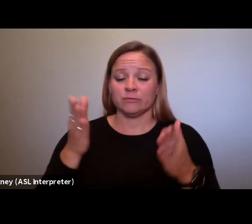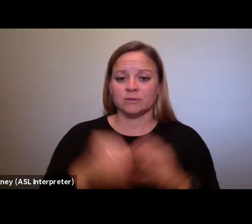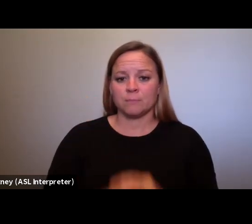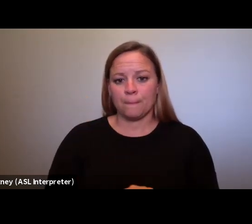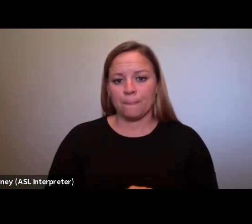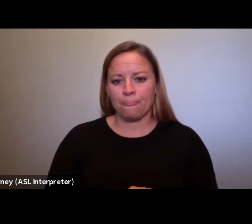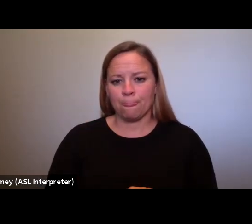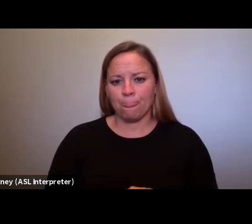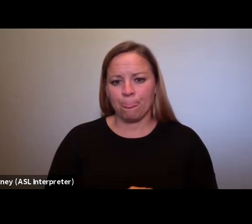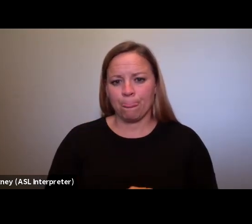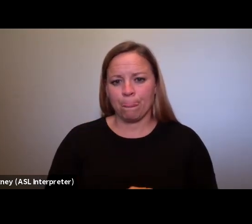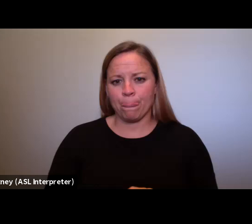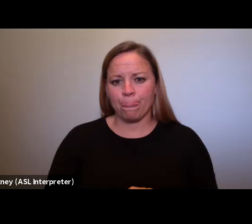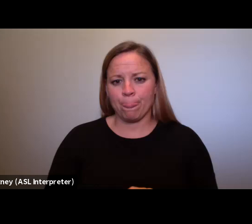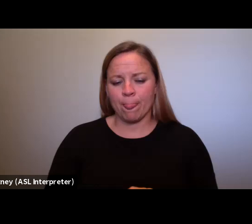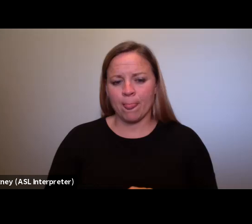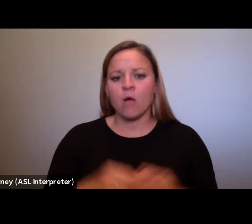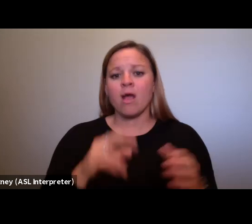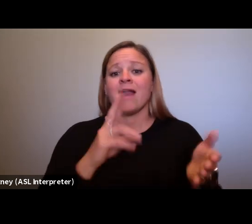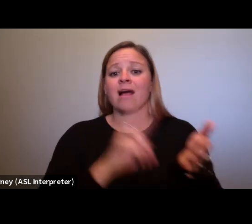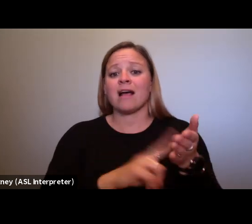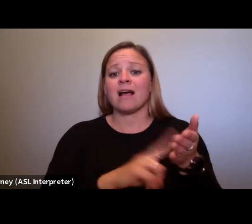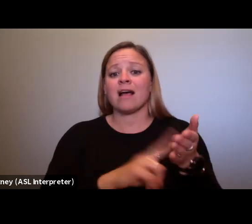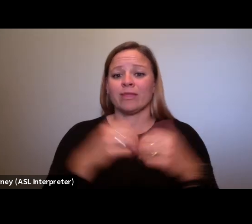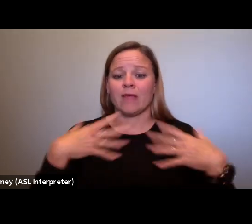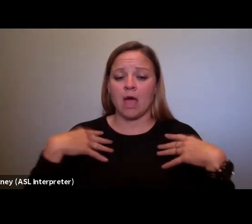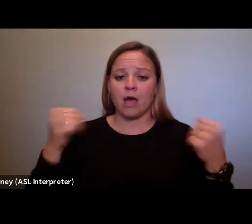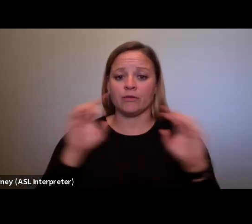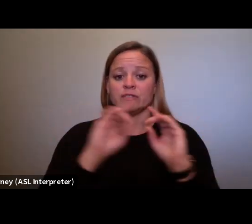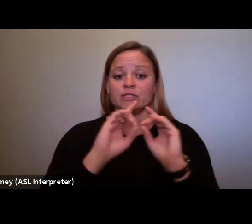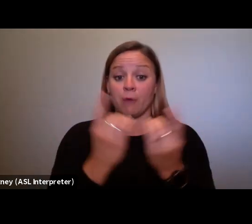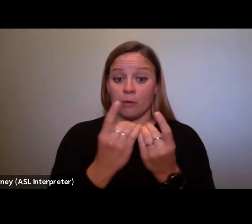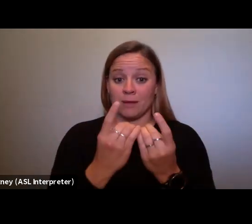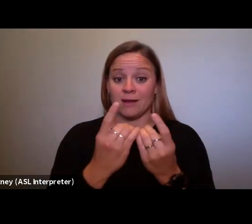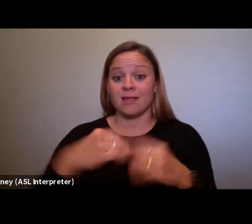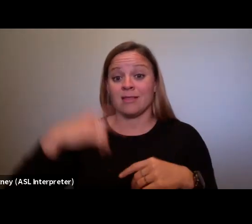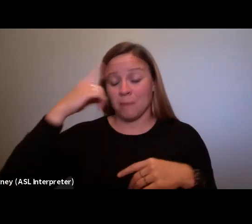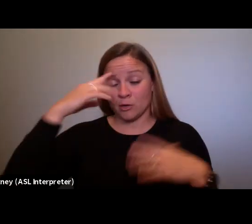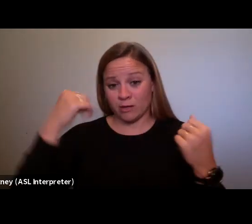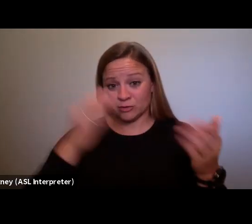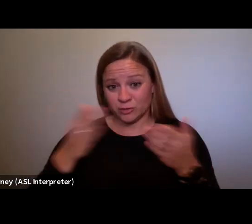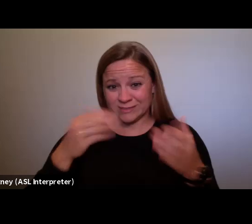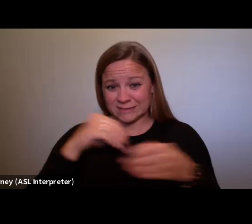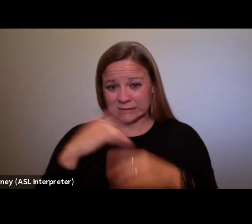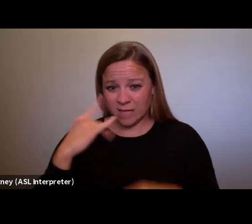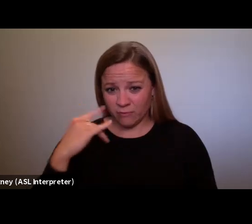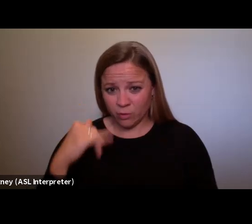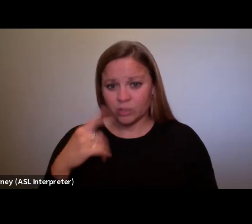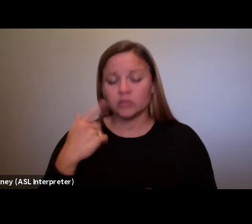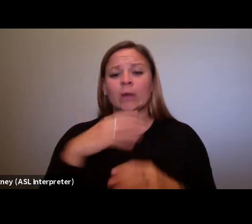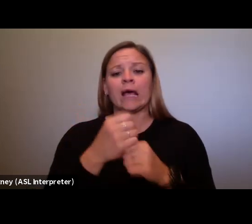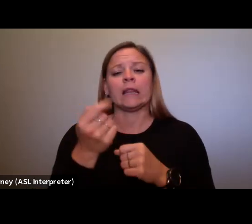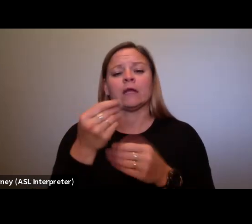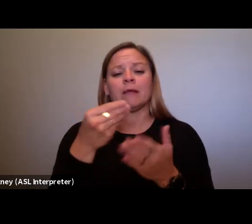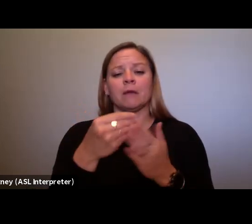a contract with the health department under the MHSA, or Mental Health Services Act in California. So we were getting a little bit of